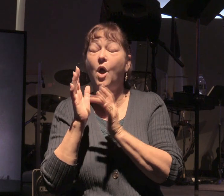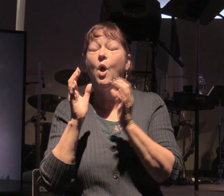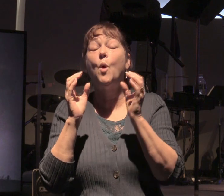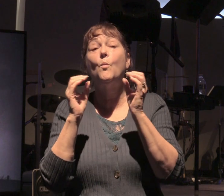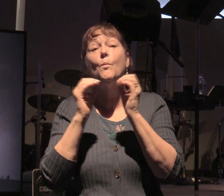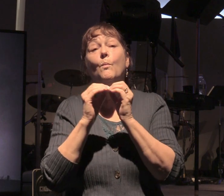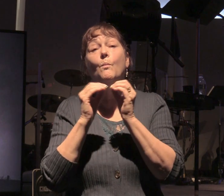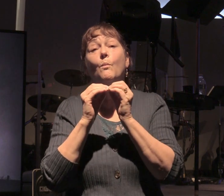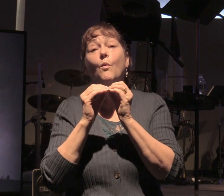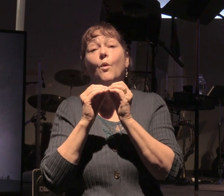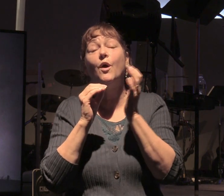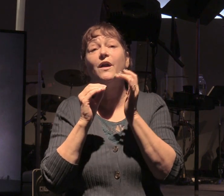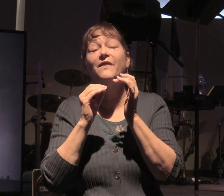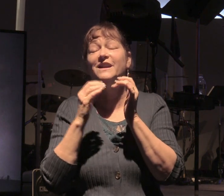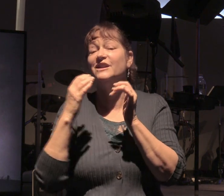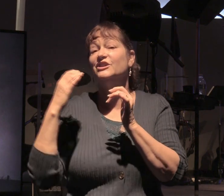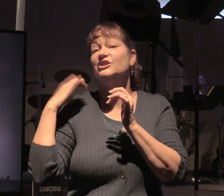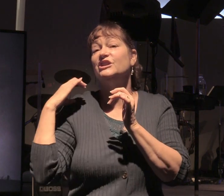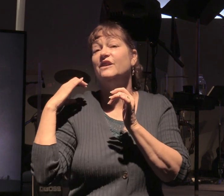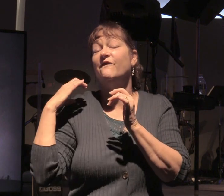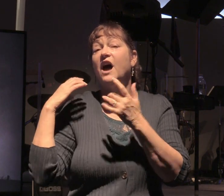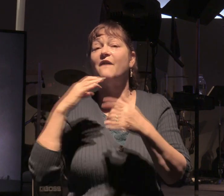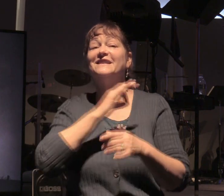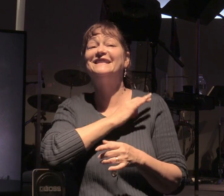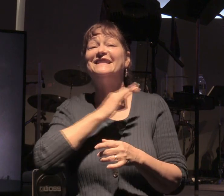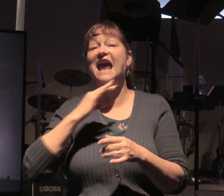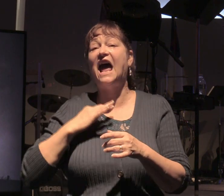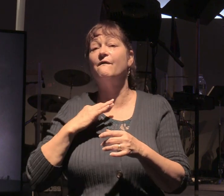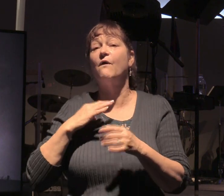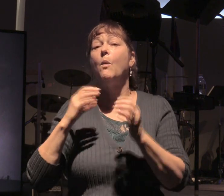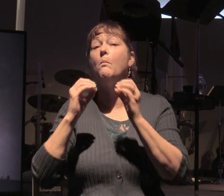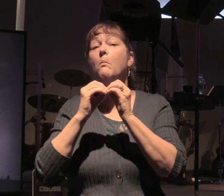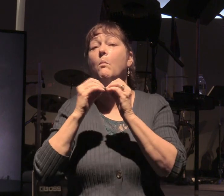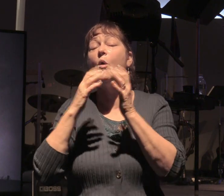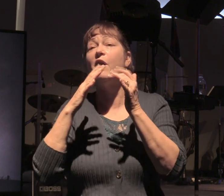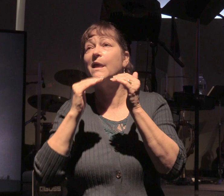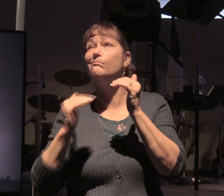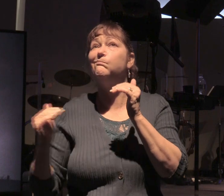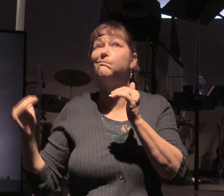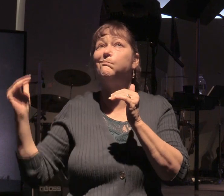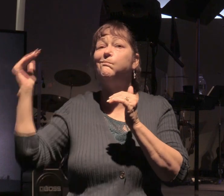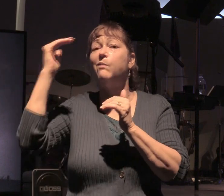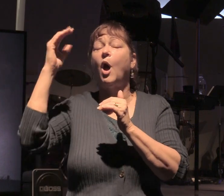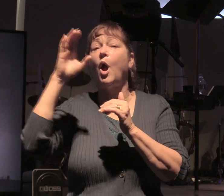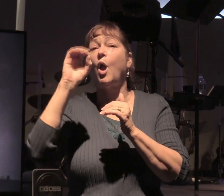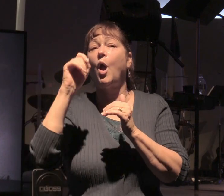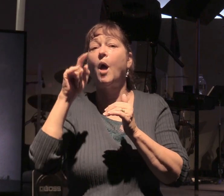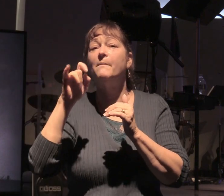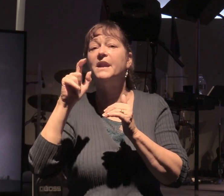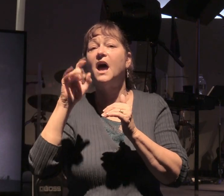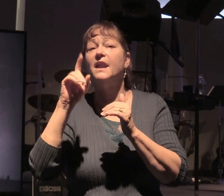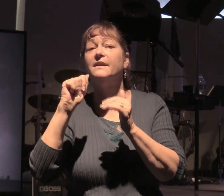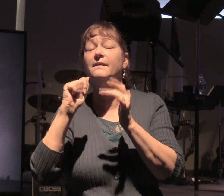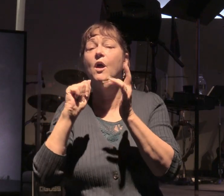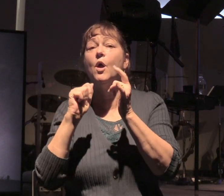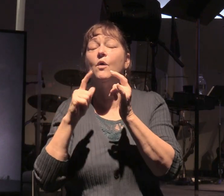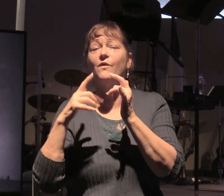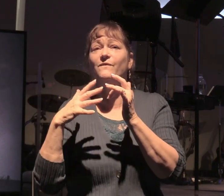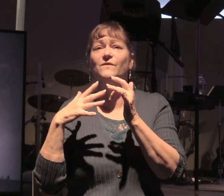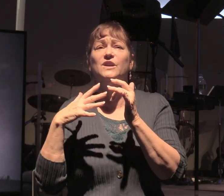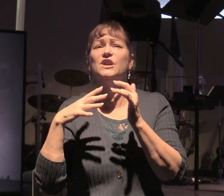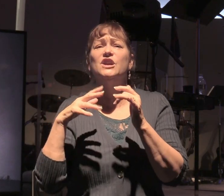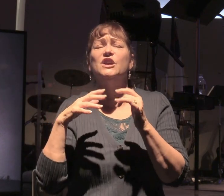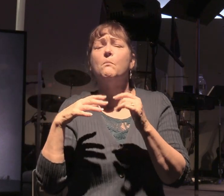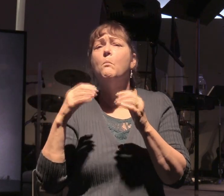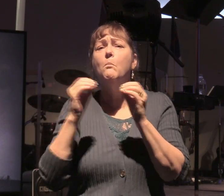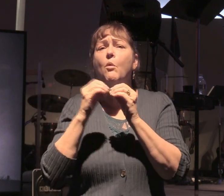More than a chief of staff, more than a commandant, more than the chief of naval operations, Jesus